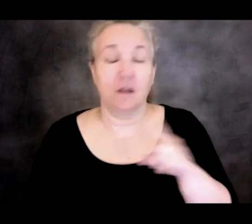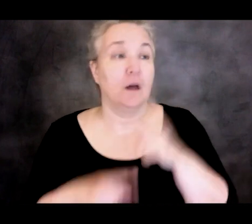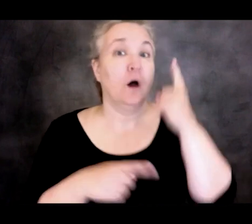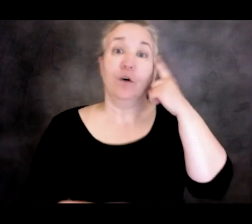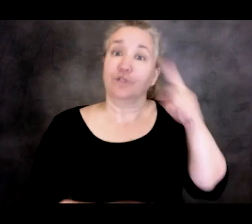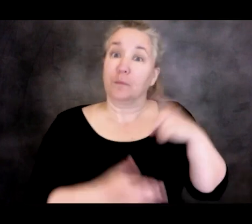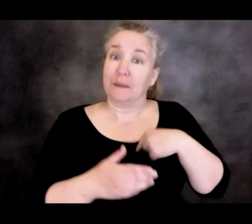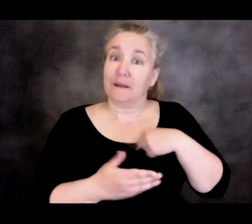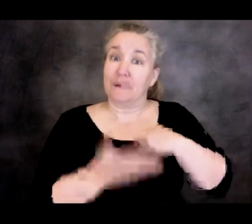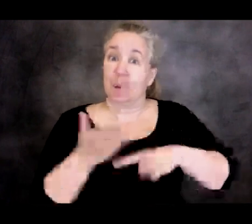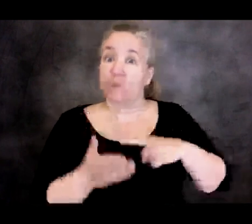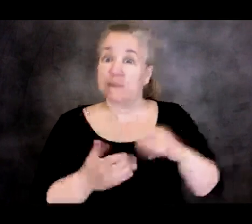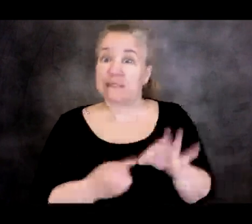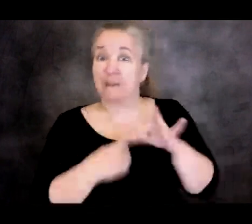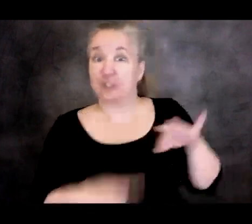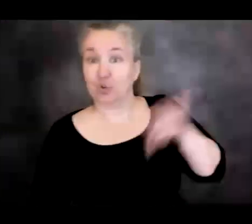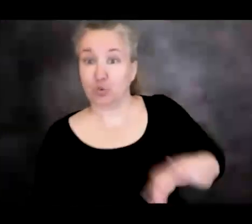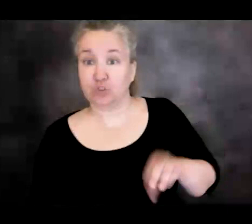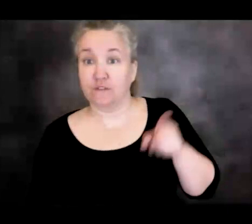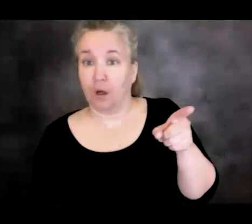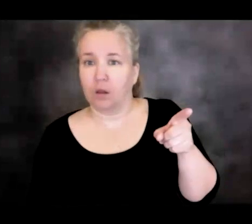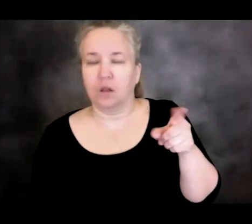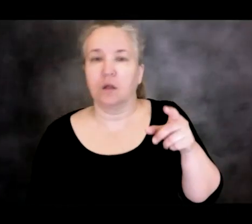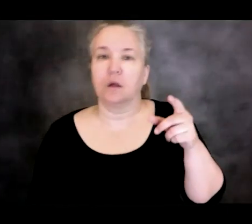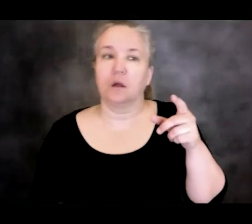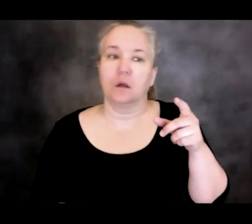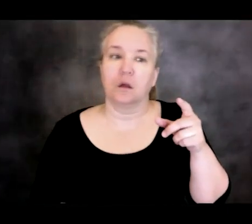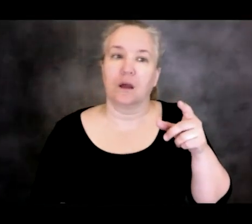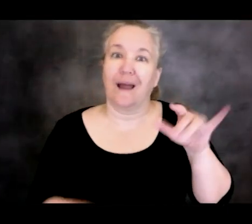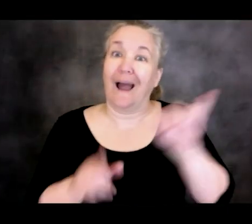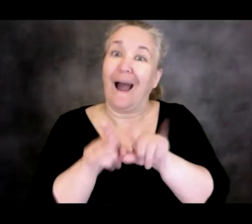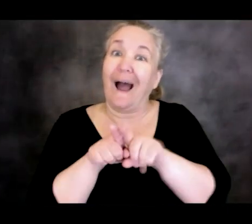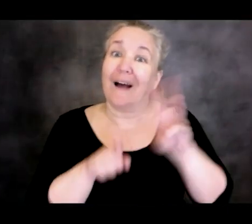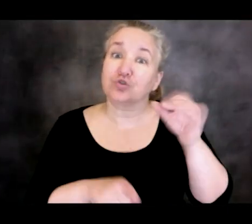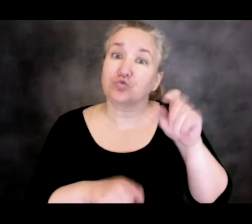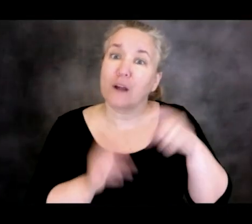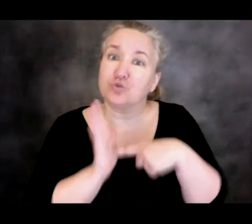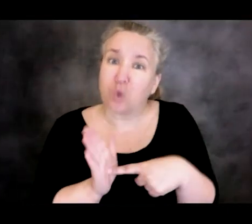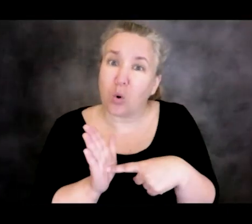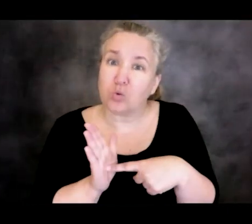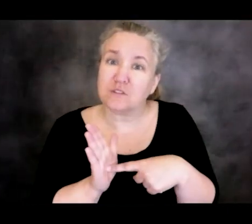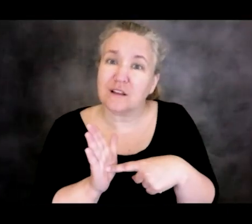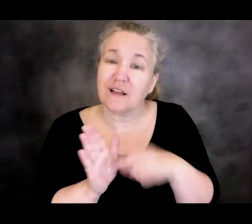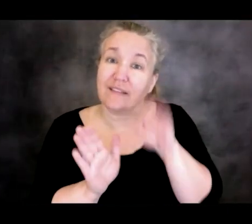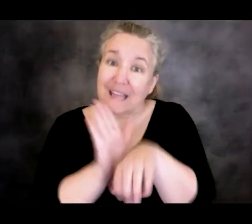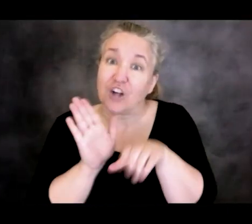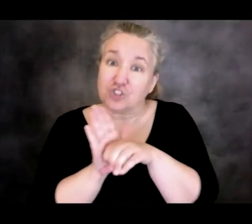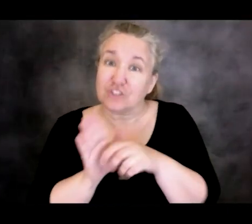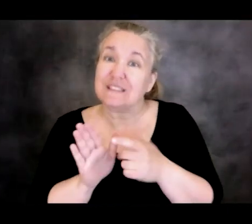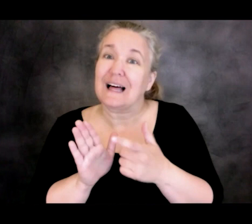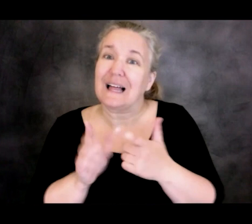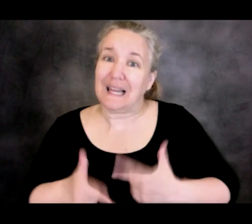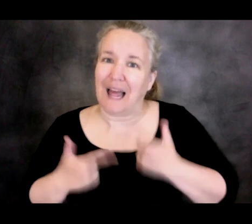me was this notion, as Wright shows us, that his life, Daniel's life, snaps into